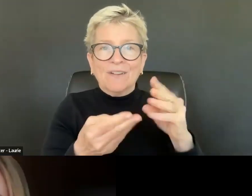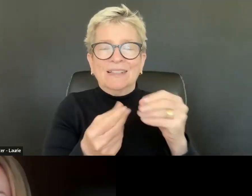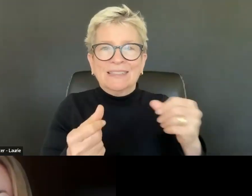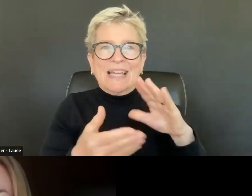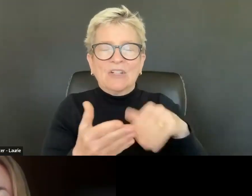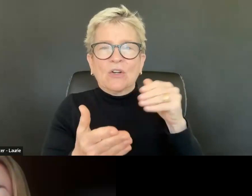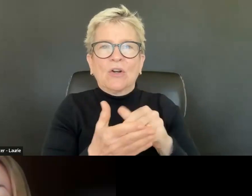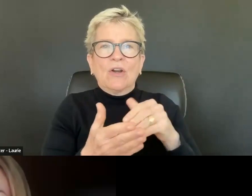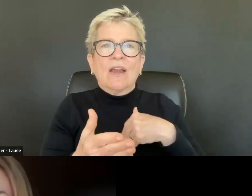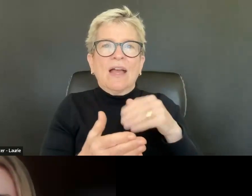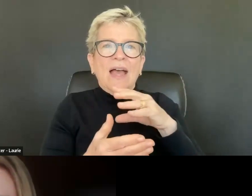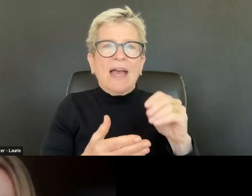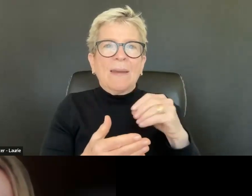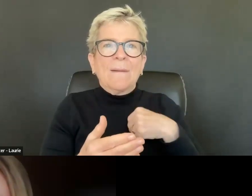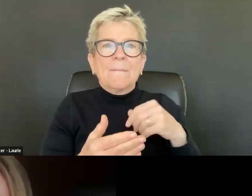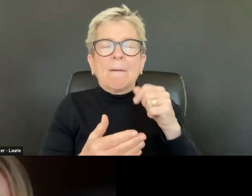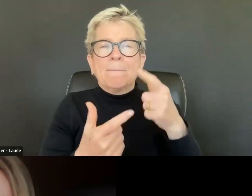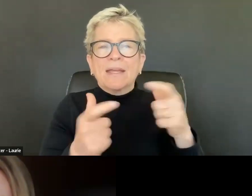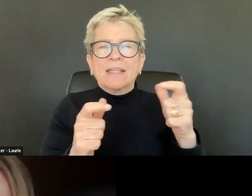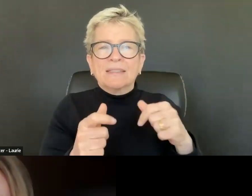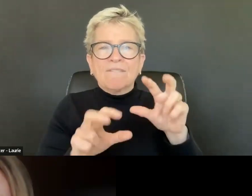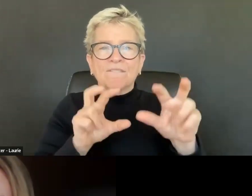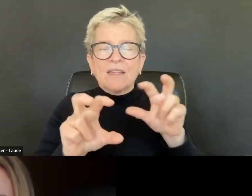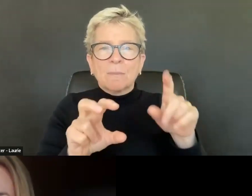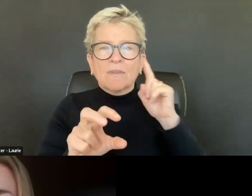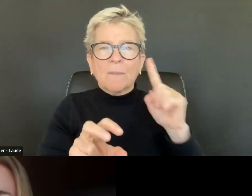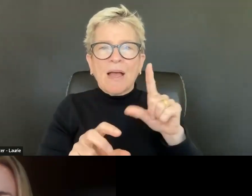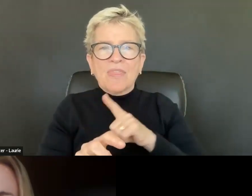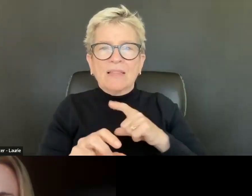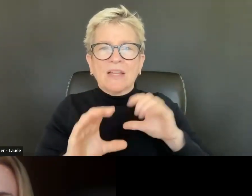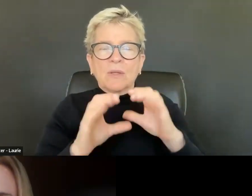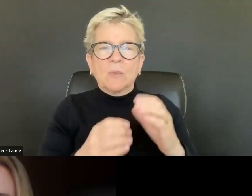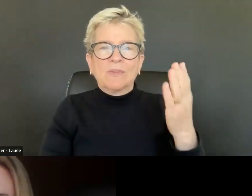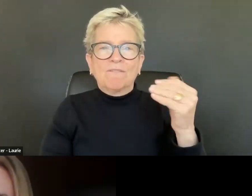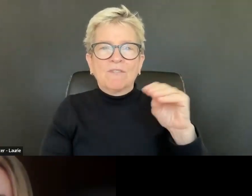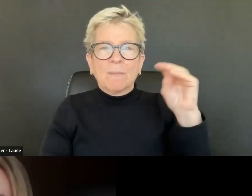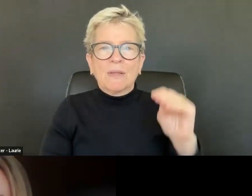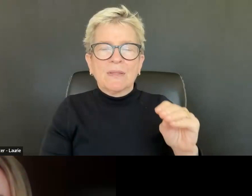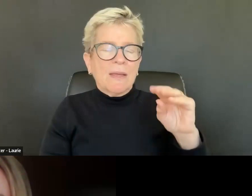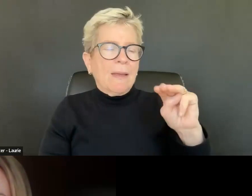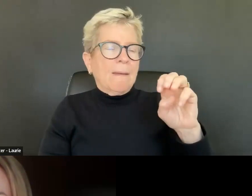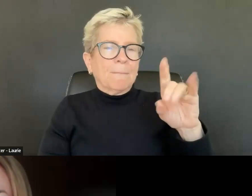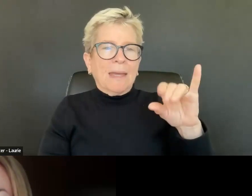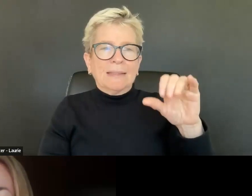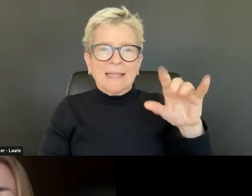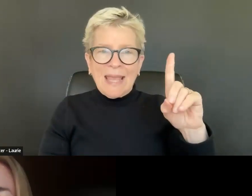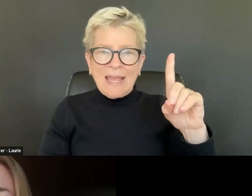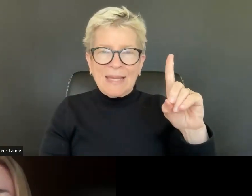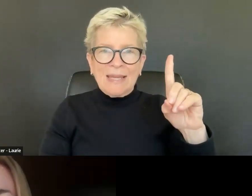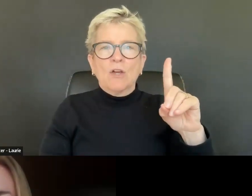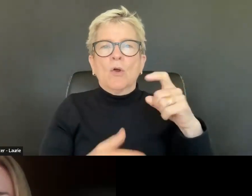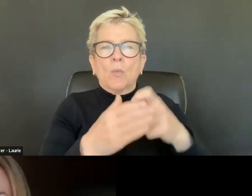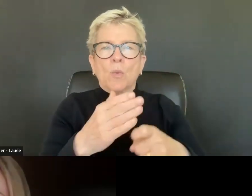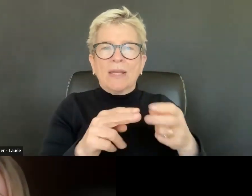beds. One of the biggest investments made by the legislature was a 15% Medicaid rate increase, and this is going to